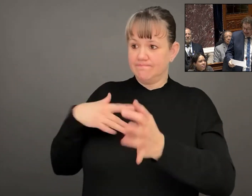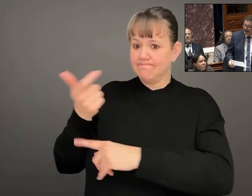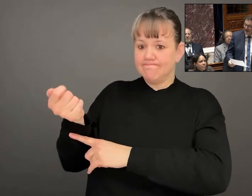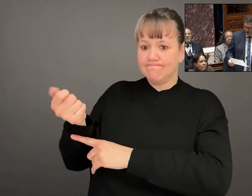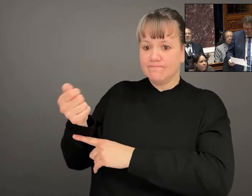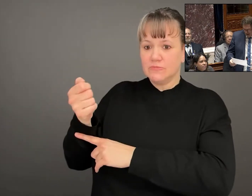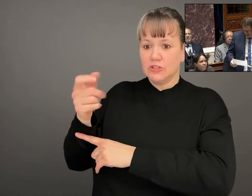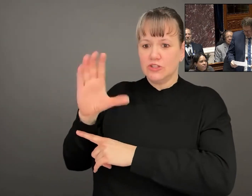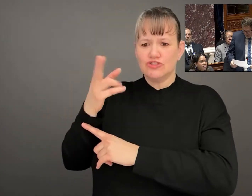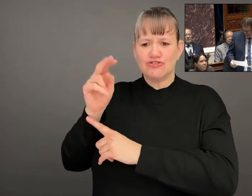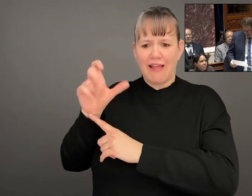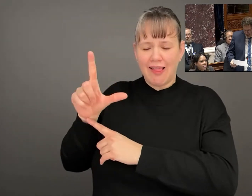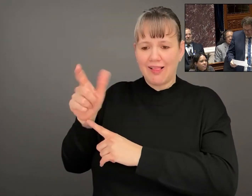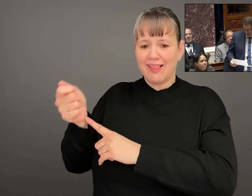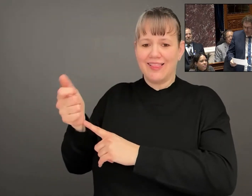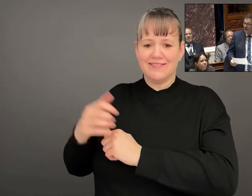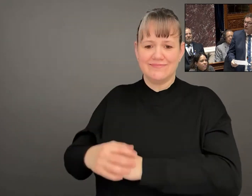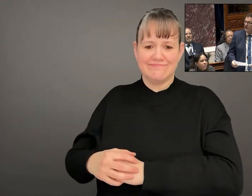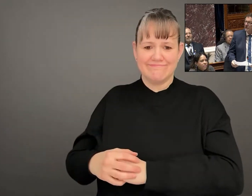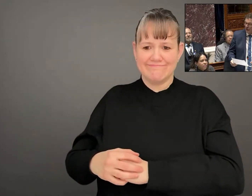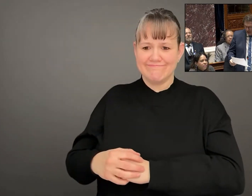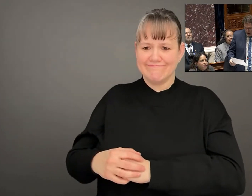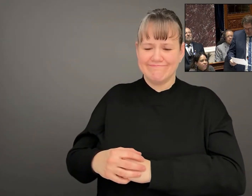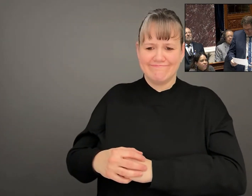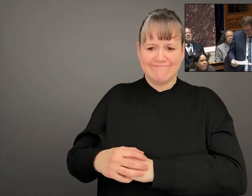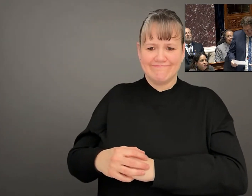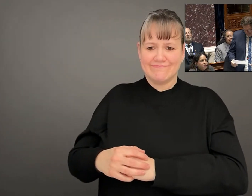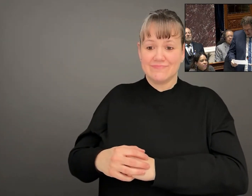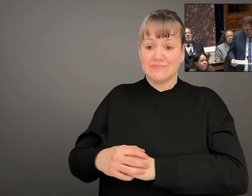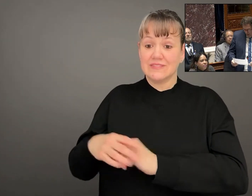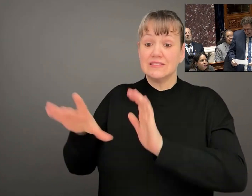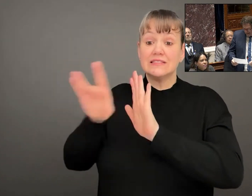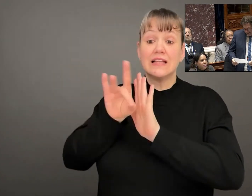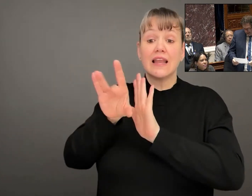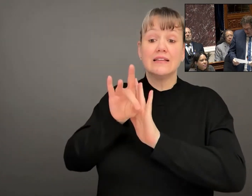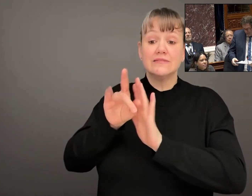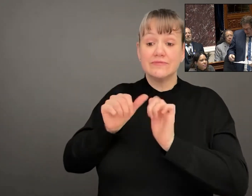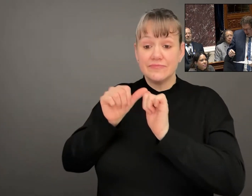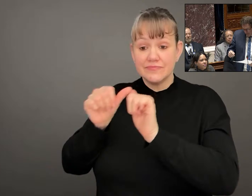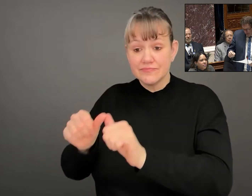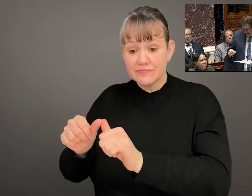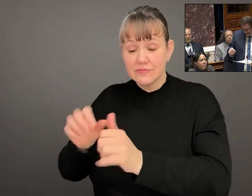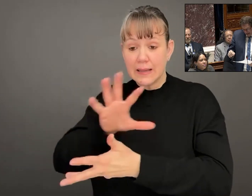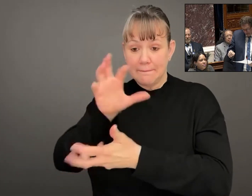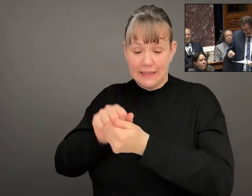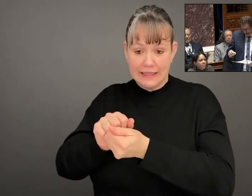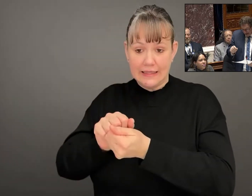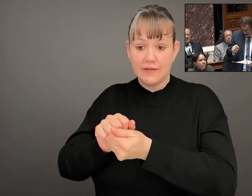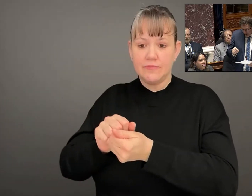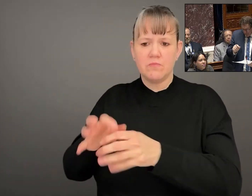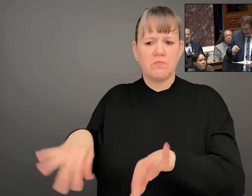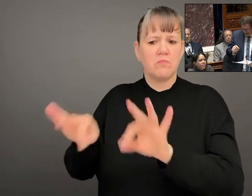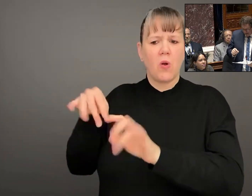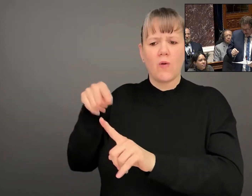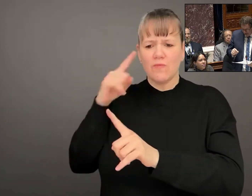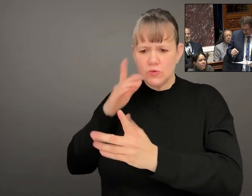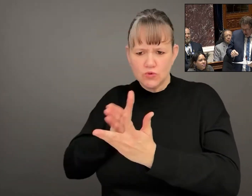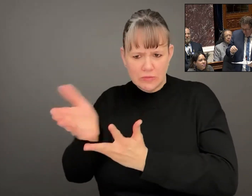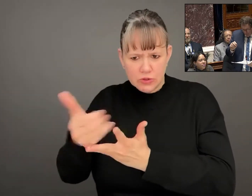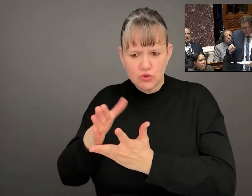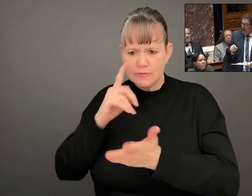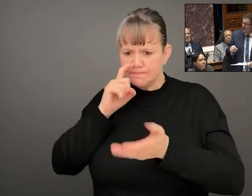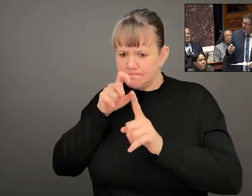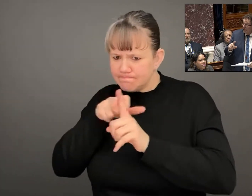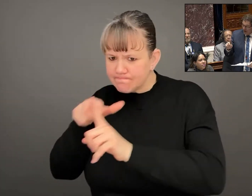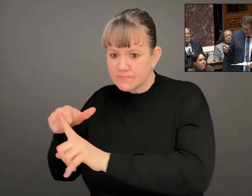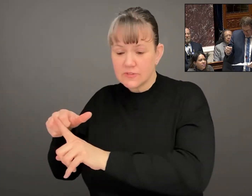accountability by engaging the public, yet this government refuses to recall them. Why does this government operate in secret and continue to make decisions